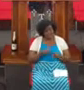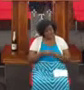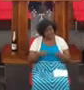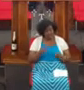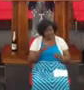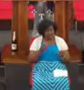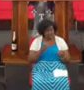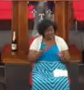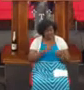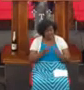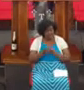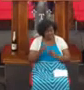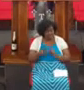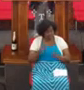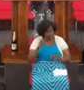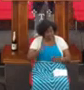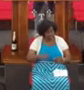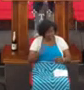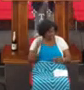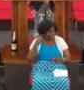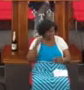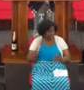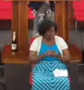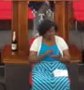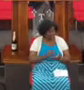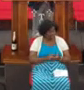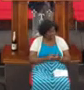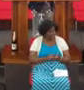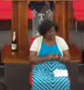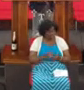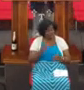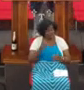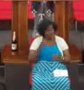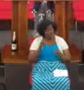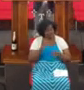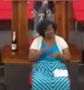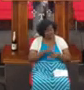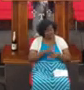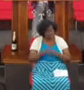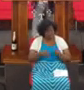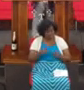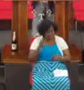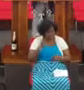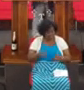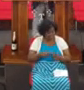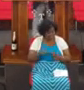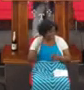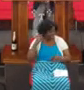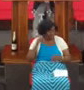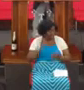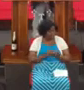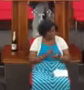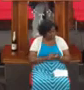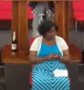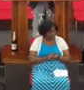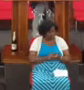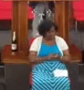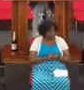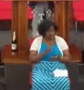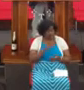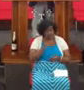people that need to hear the gospel. There's a lot of church-going people that need to hear the gospel. Listen,